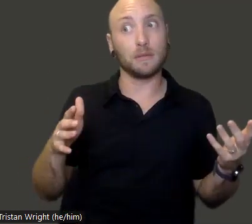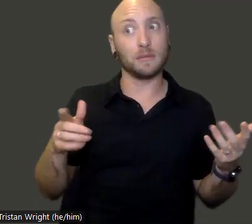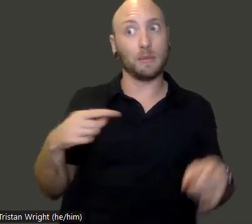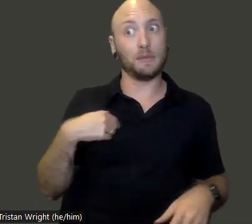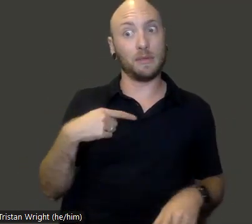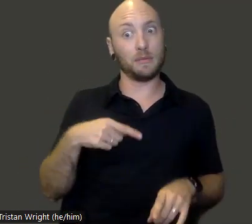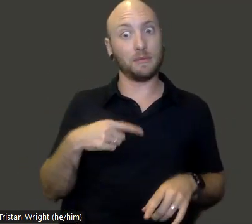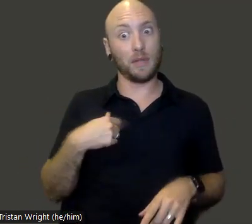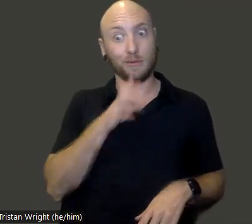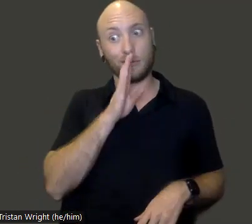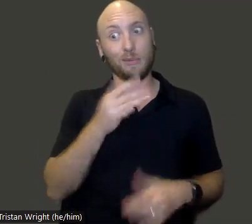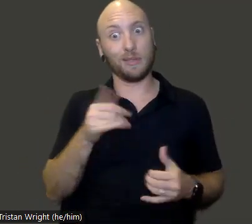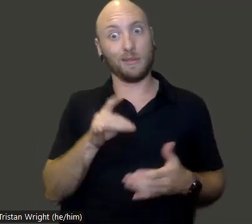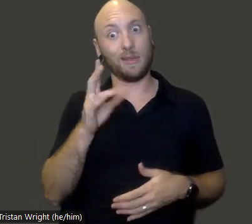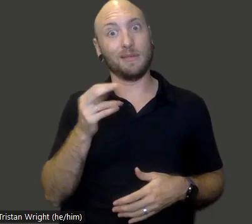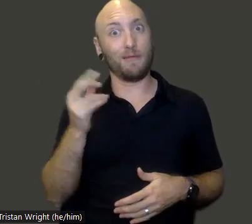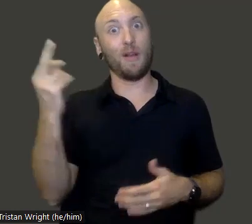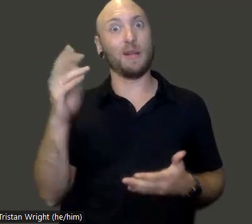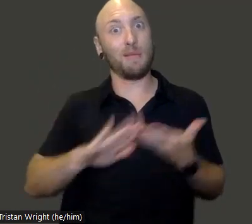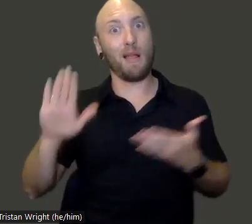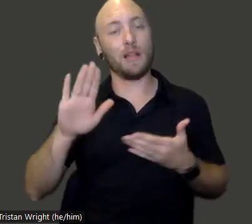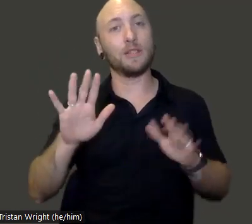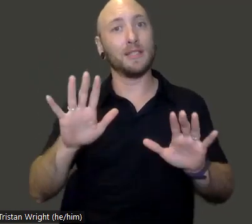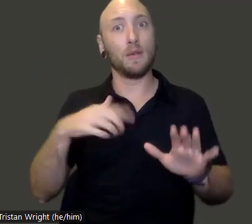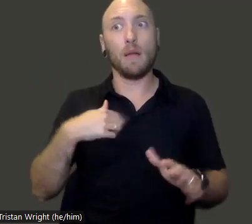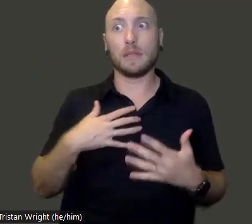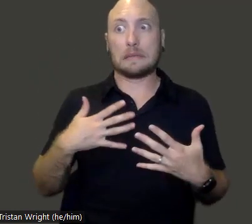was afraid. I didn't even know if I'd be able to go back, right?